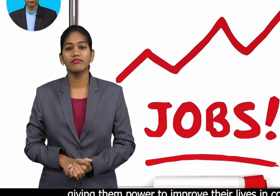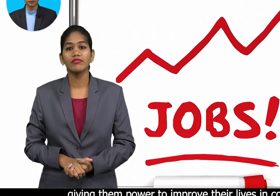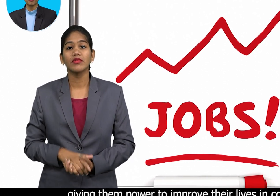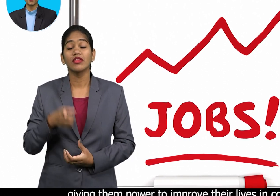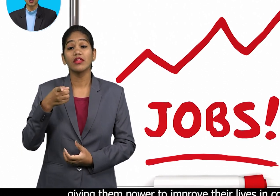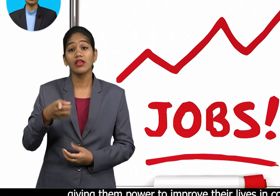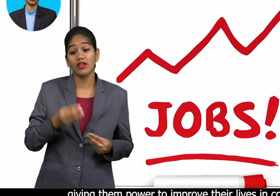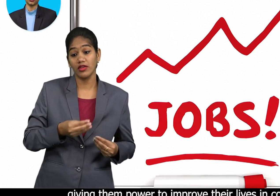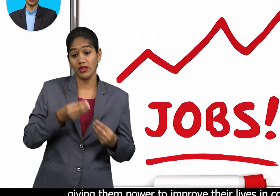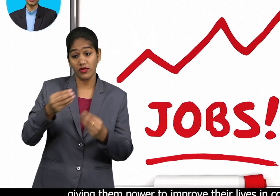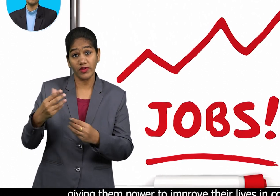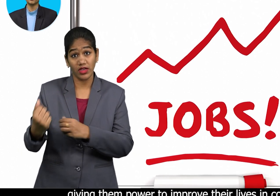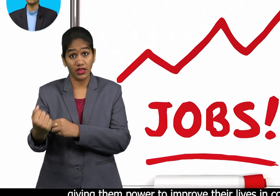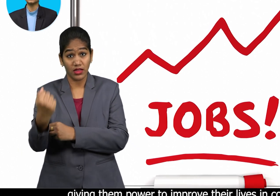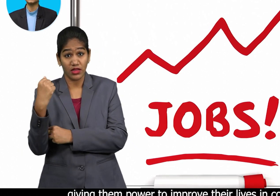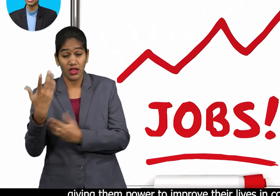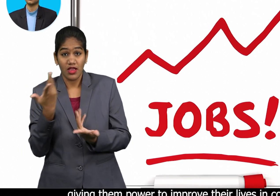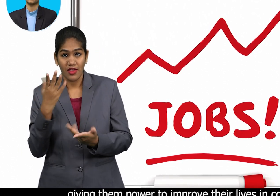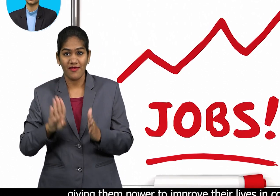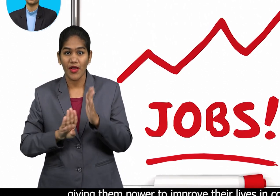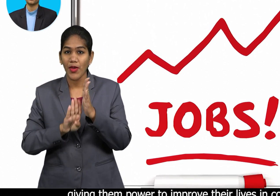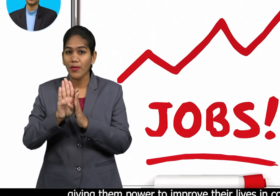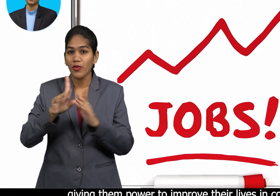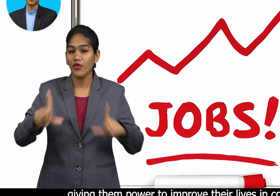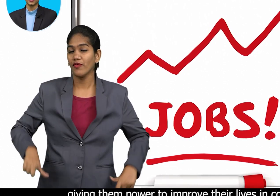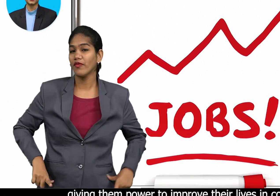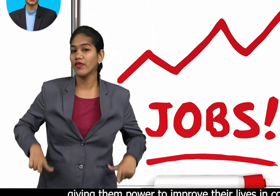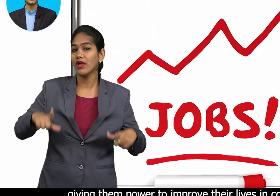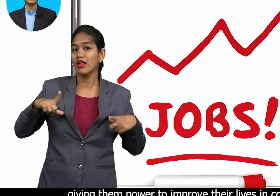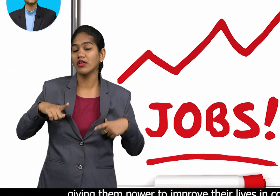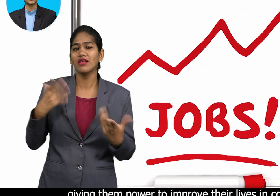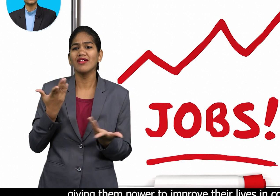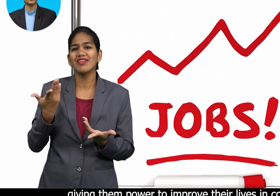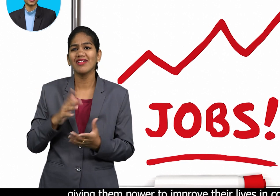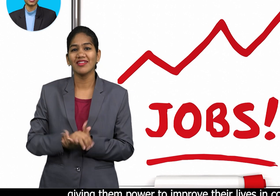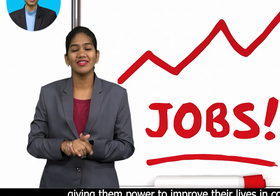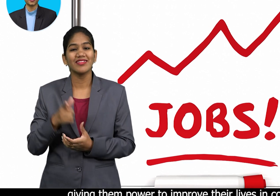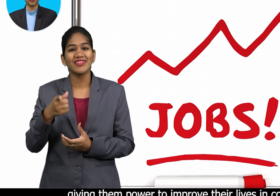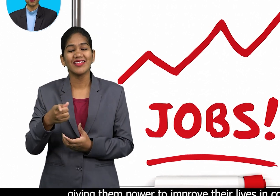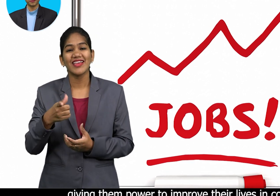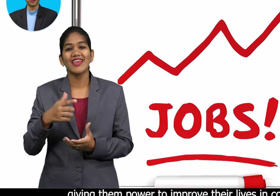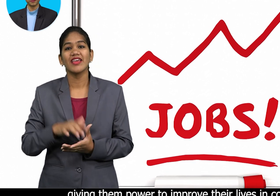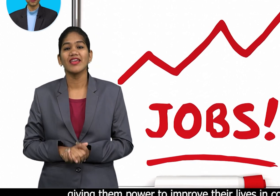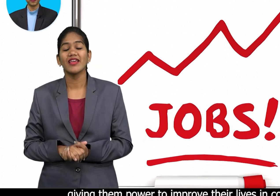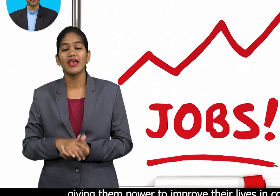giving them power to improve their lives in collective interest.